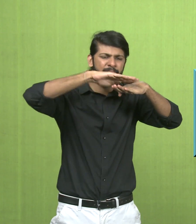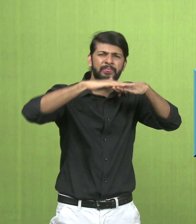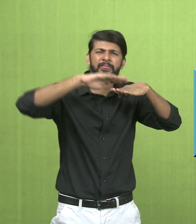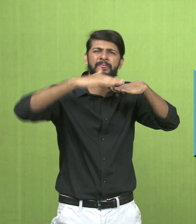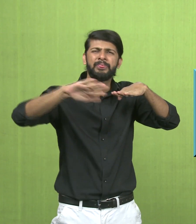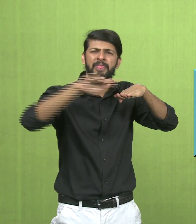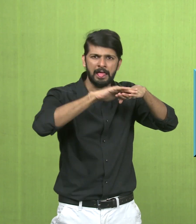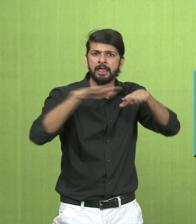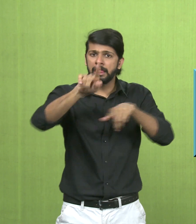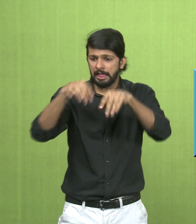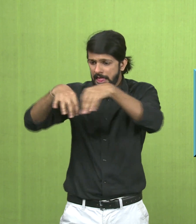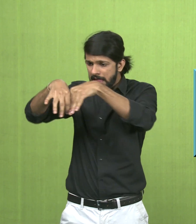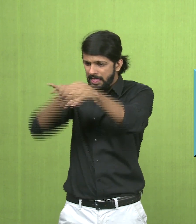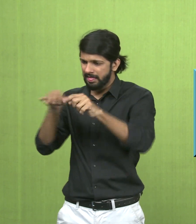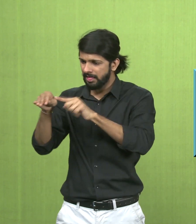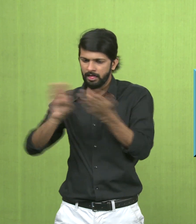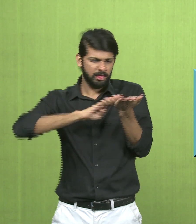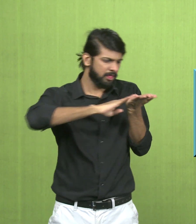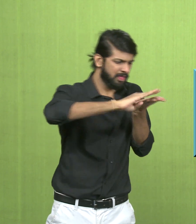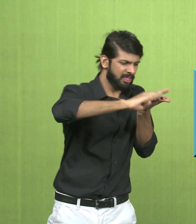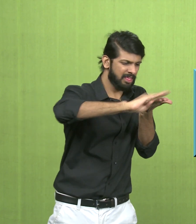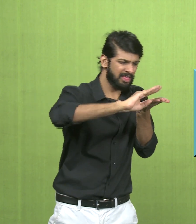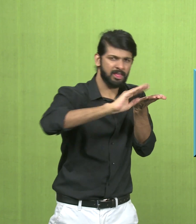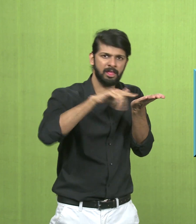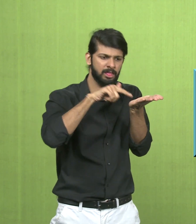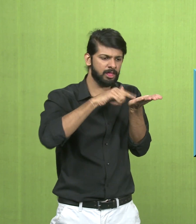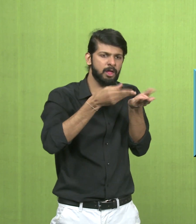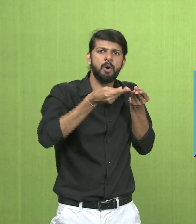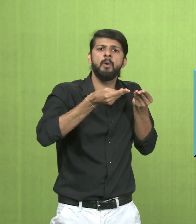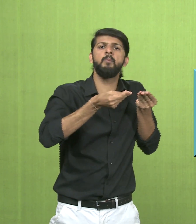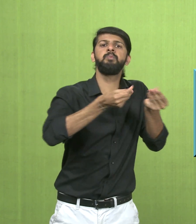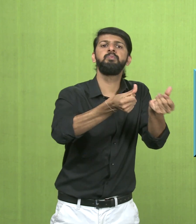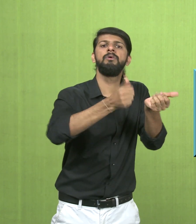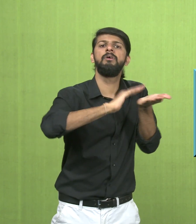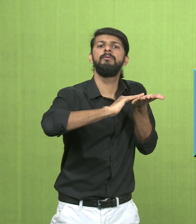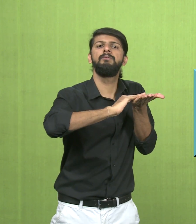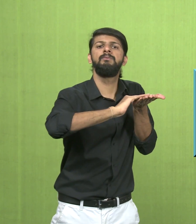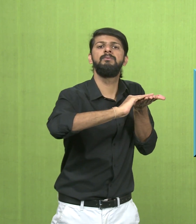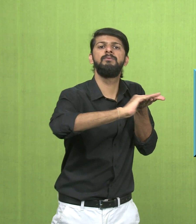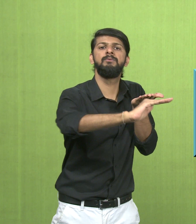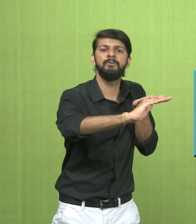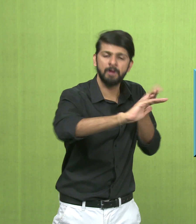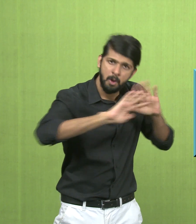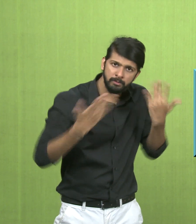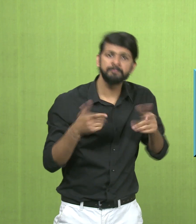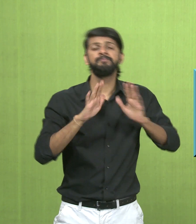of a surface. So, for example, sandpaper, which is used to smoothen rough